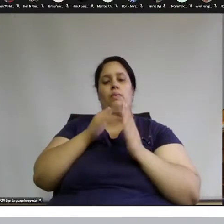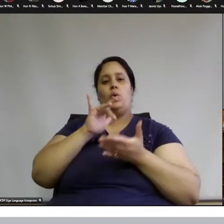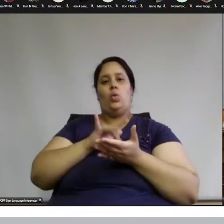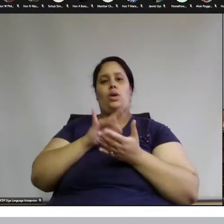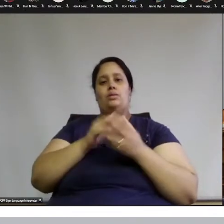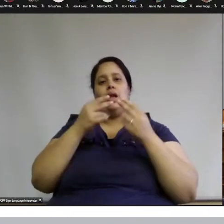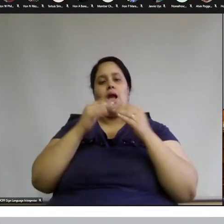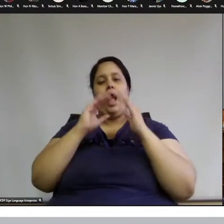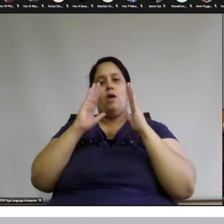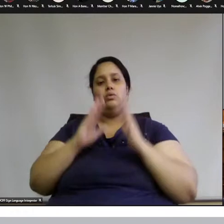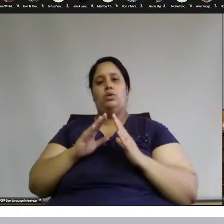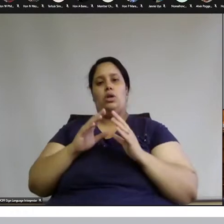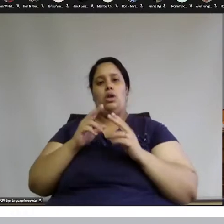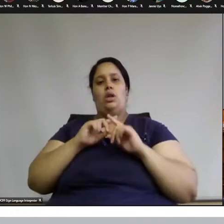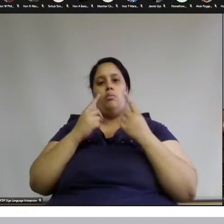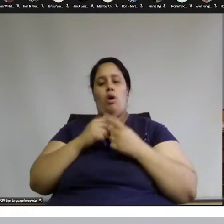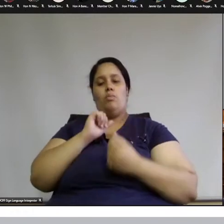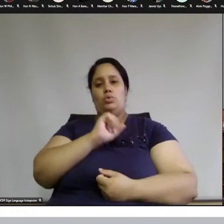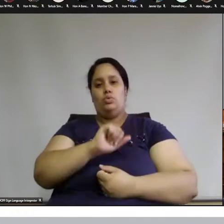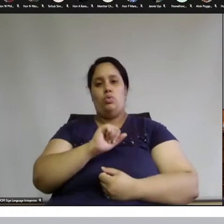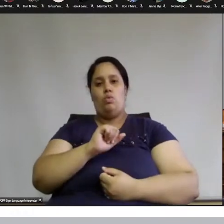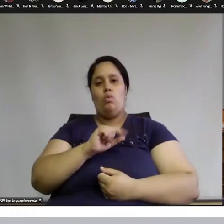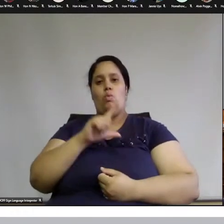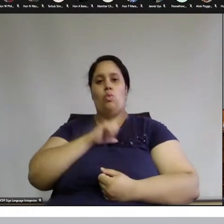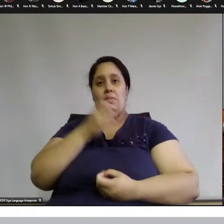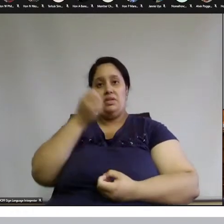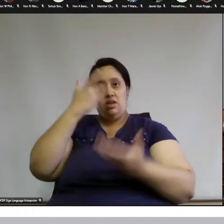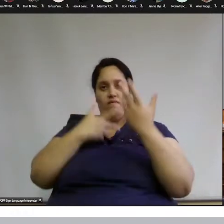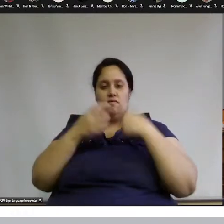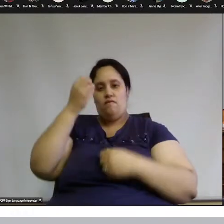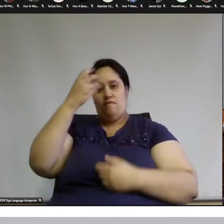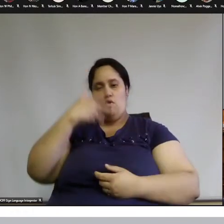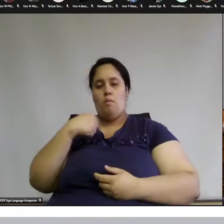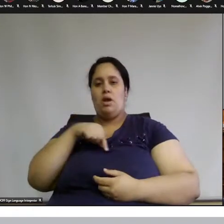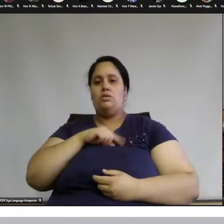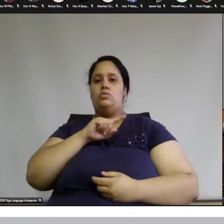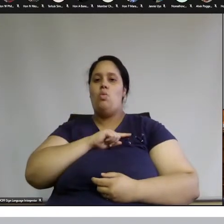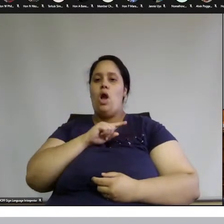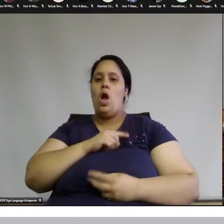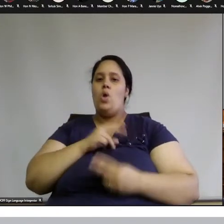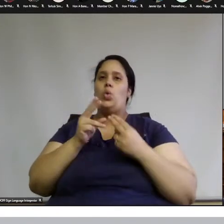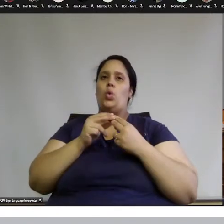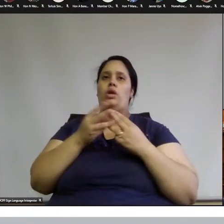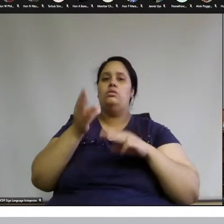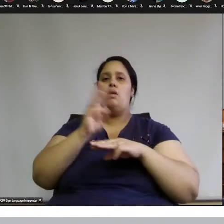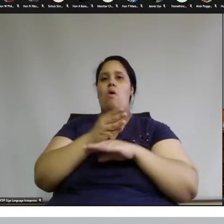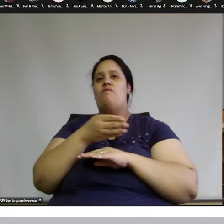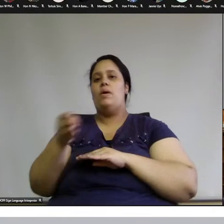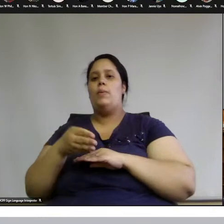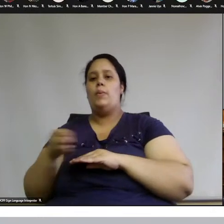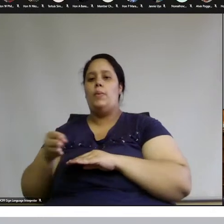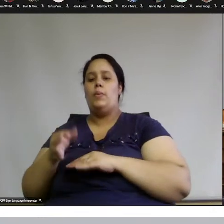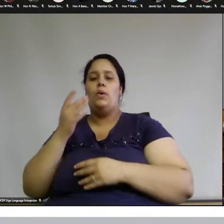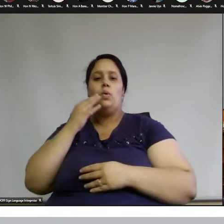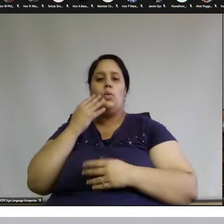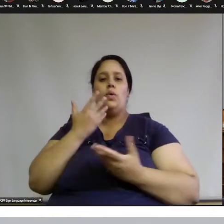department. We must be told why are units remaining vacant when